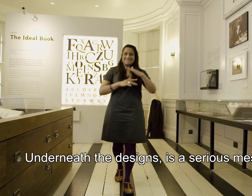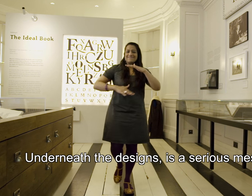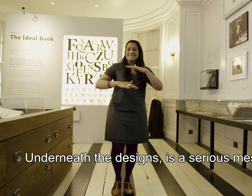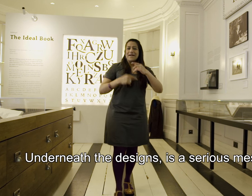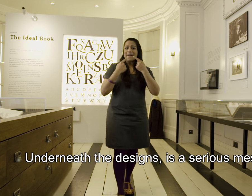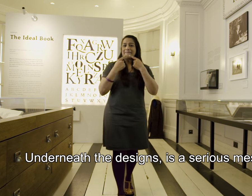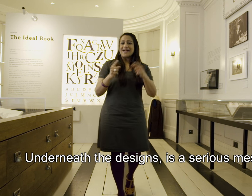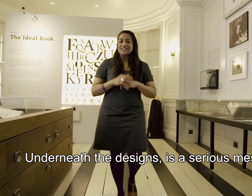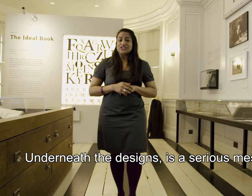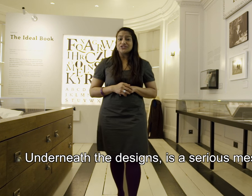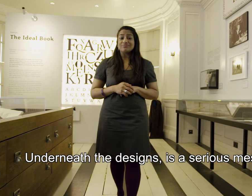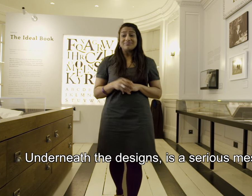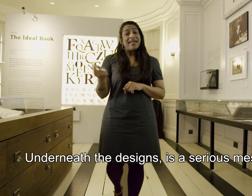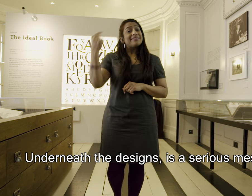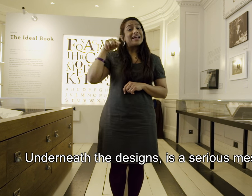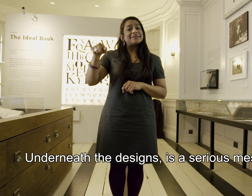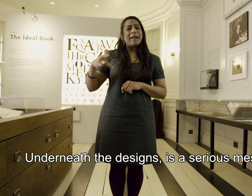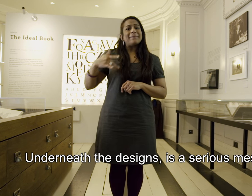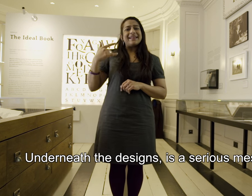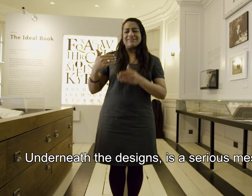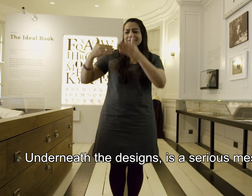underneath the designs is a serious message